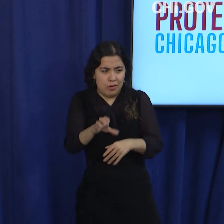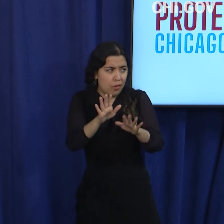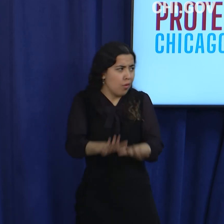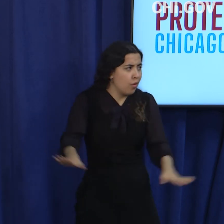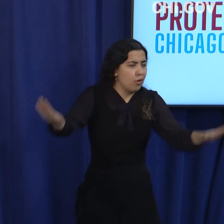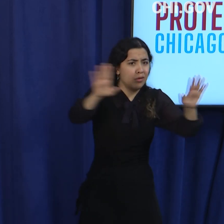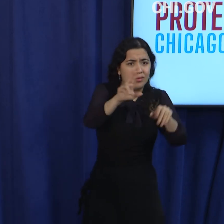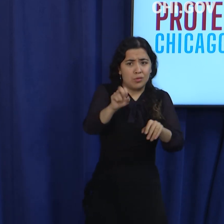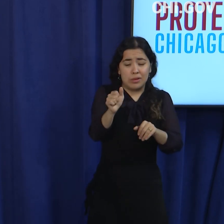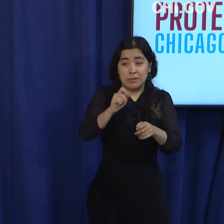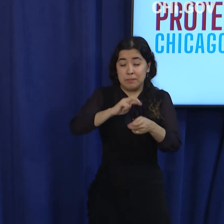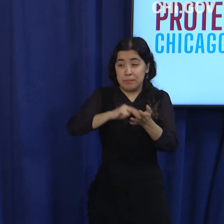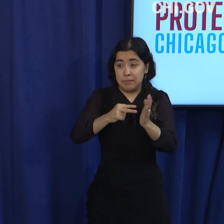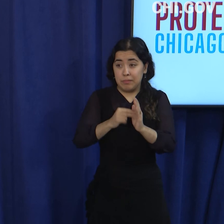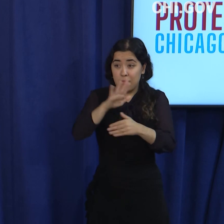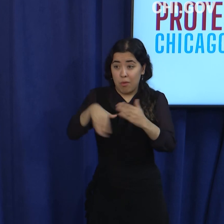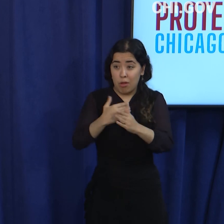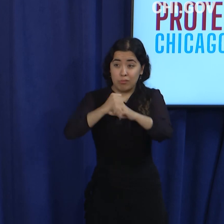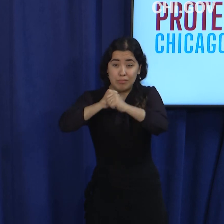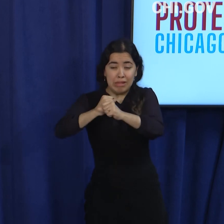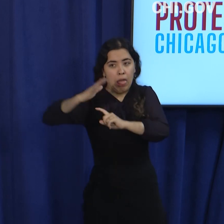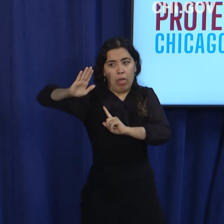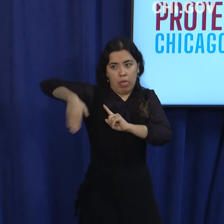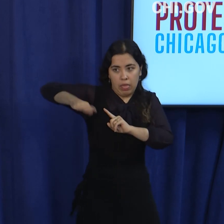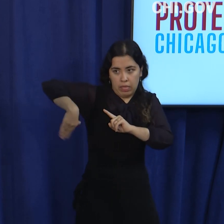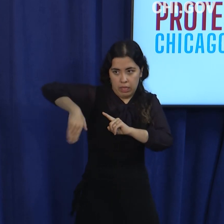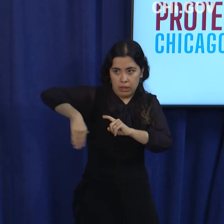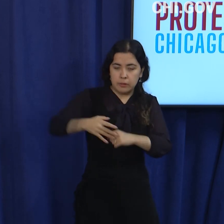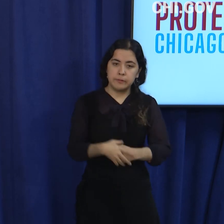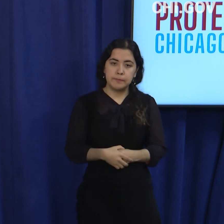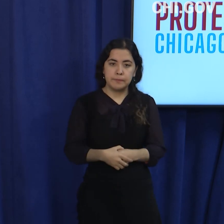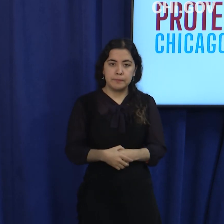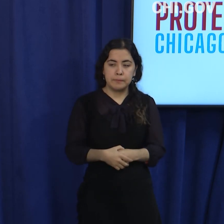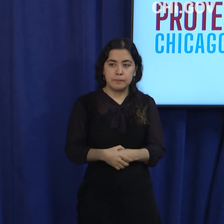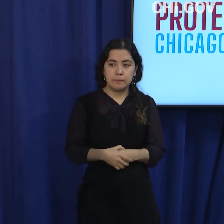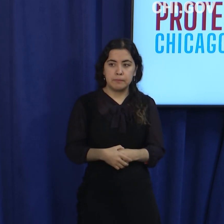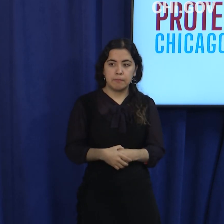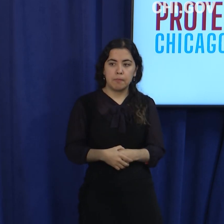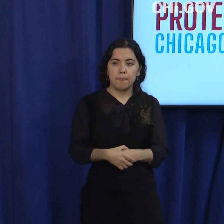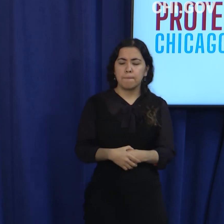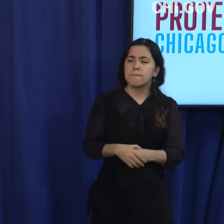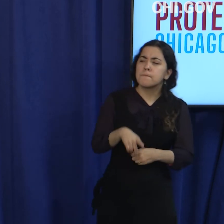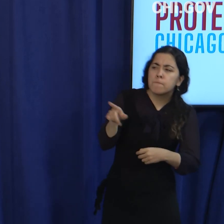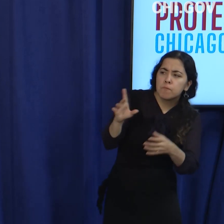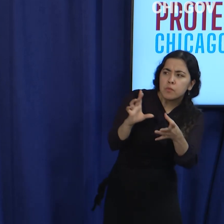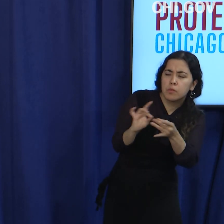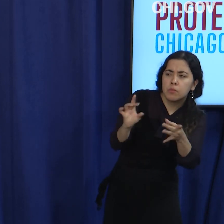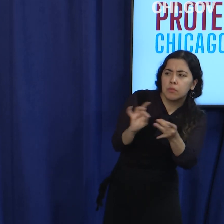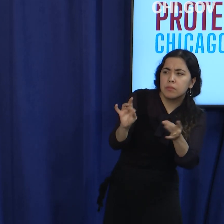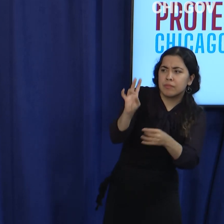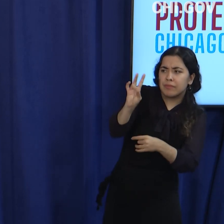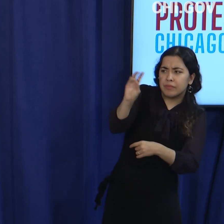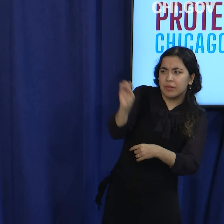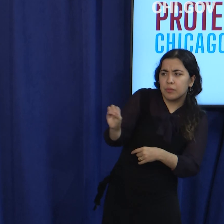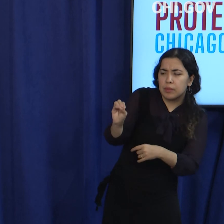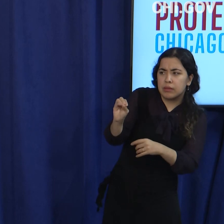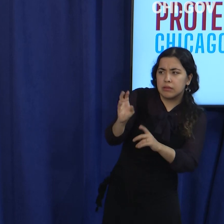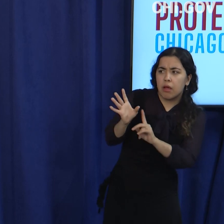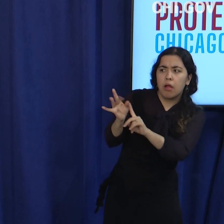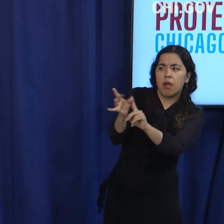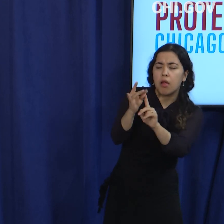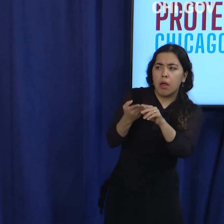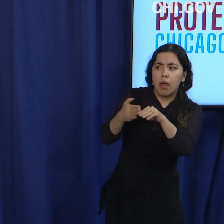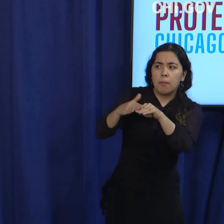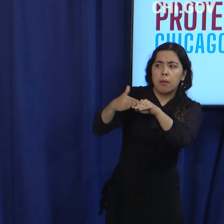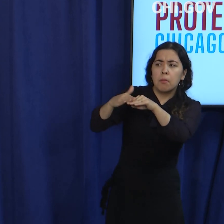if you would. Edie Quigg's wondering, we're seeing some improved percent positivity numbers. If this trend holds, how long before we might see the